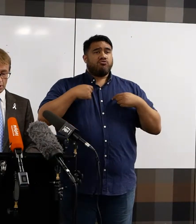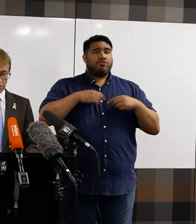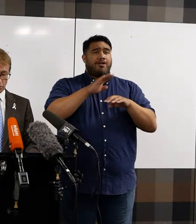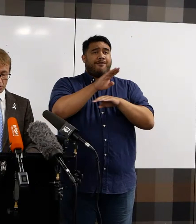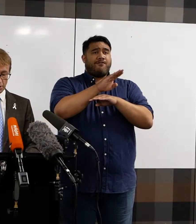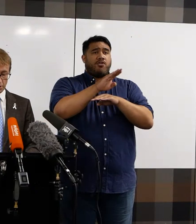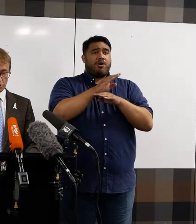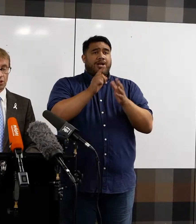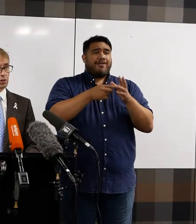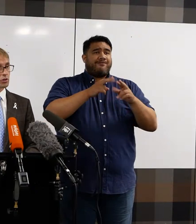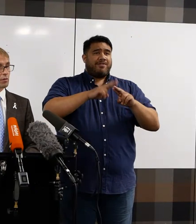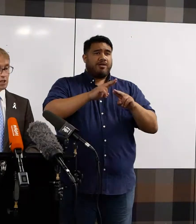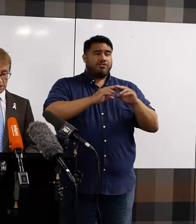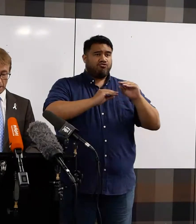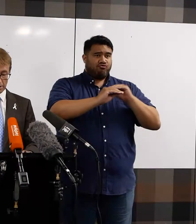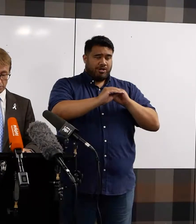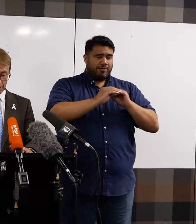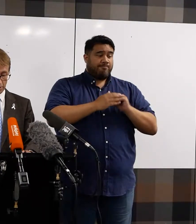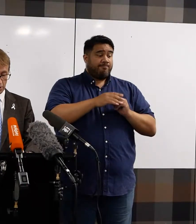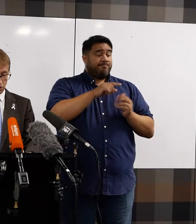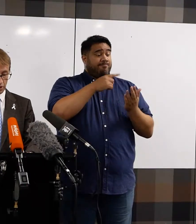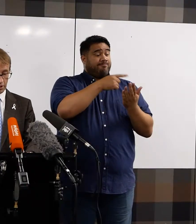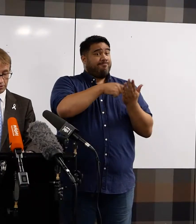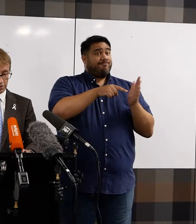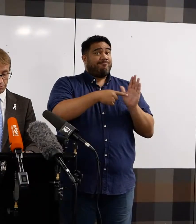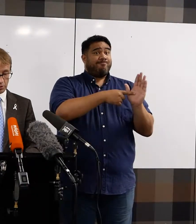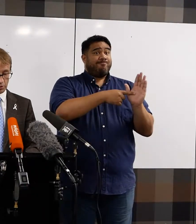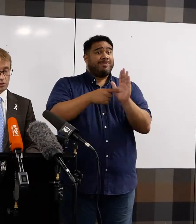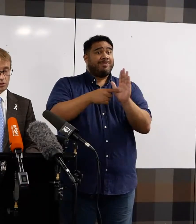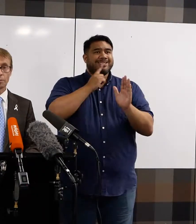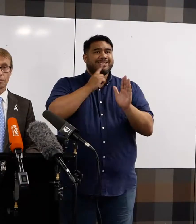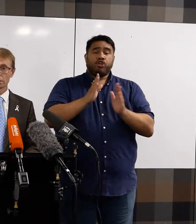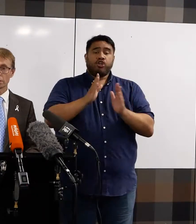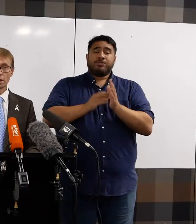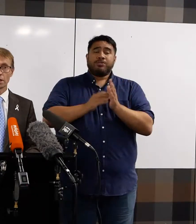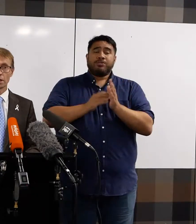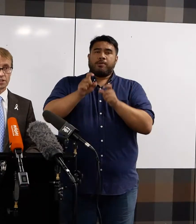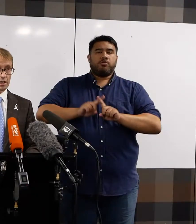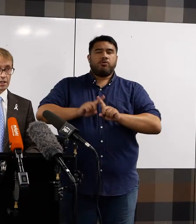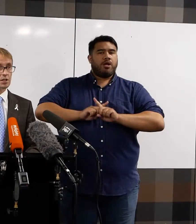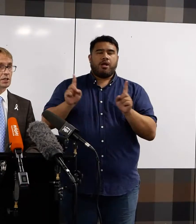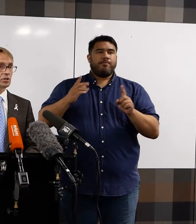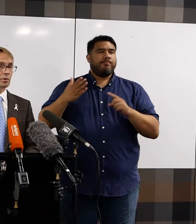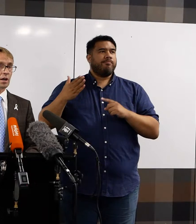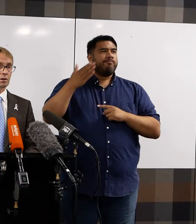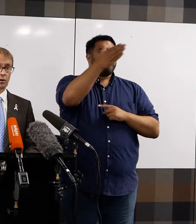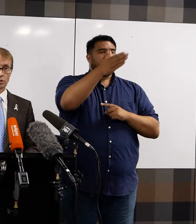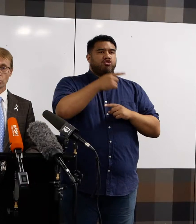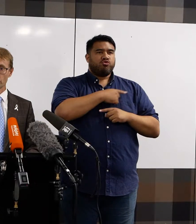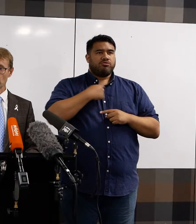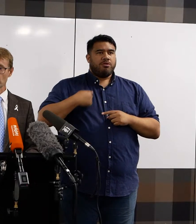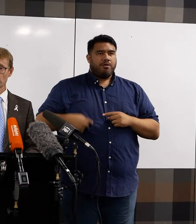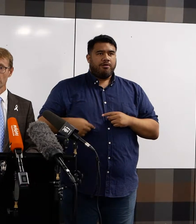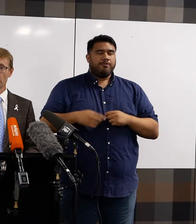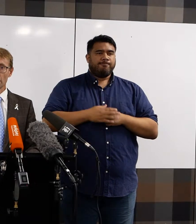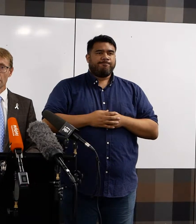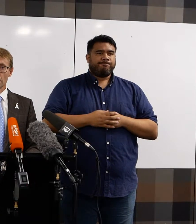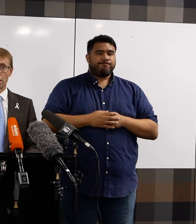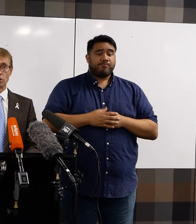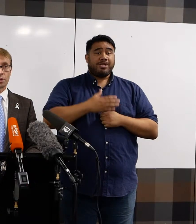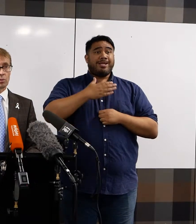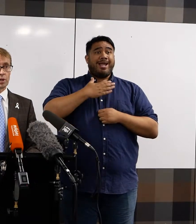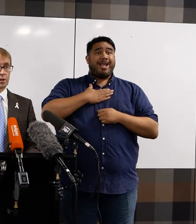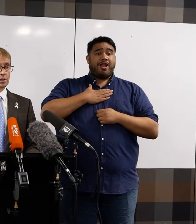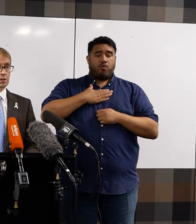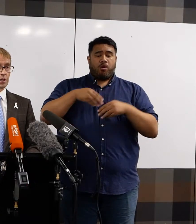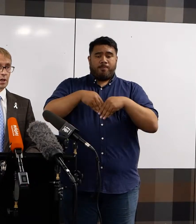that New Zealanders don't travel to any part of mainland China at this point in time, and that stands, as do our current border measures.